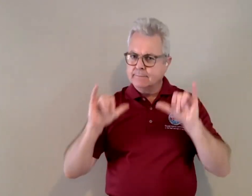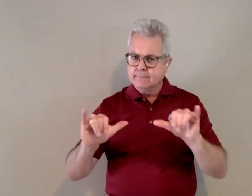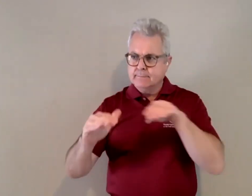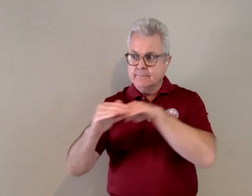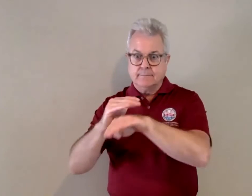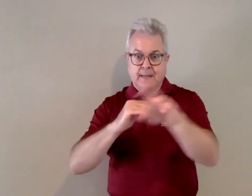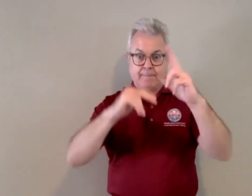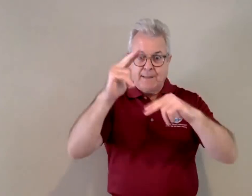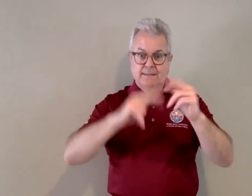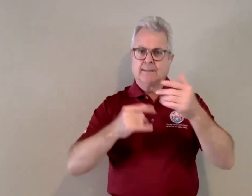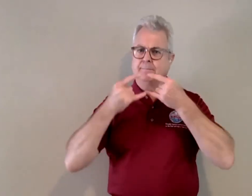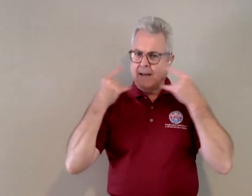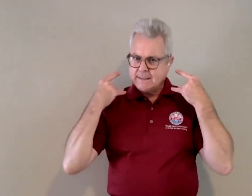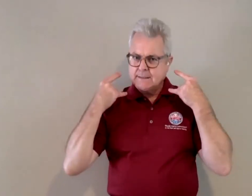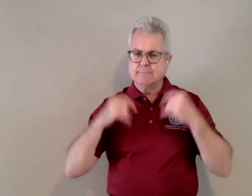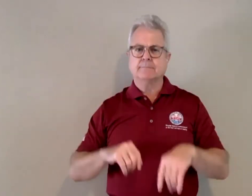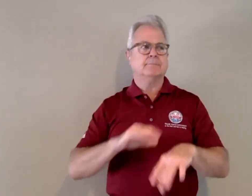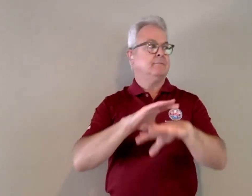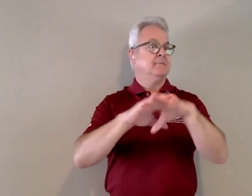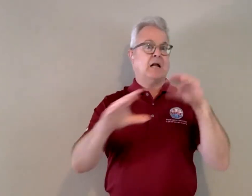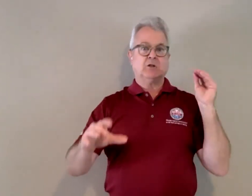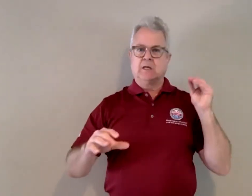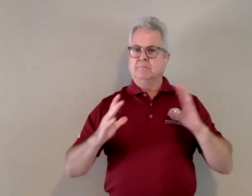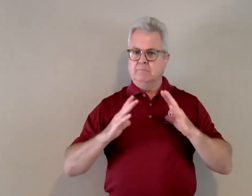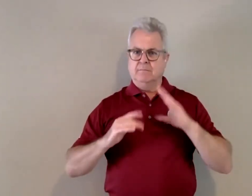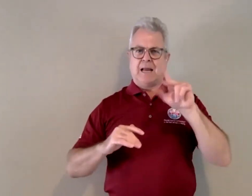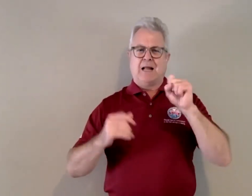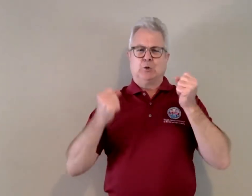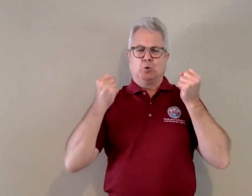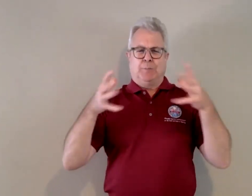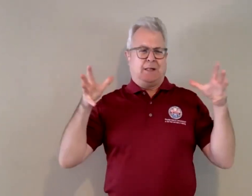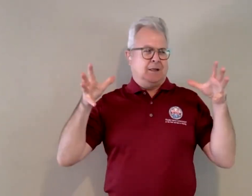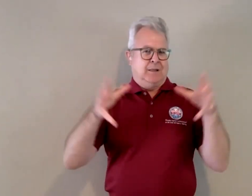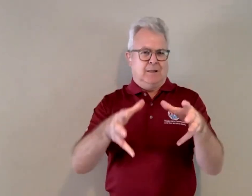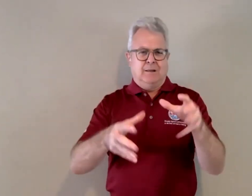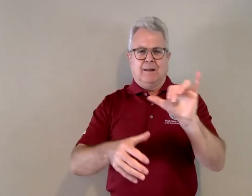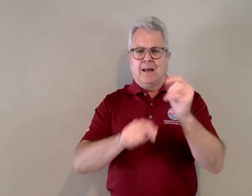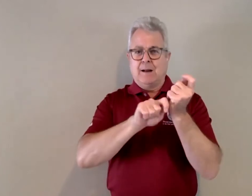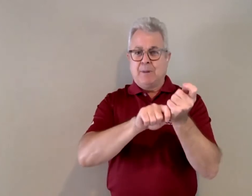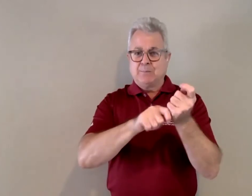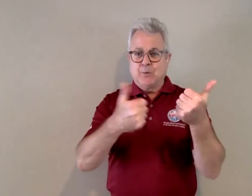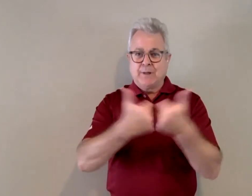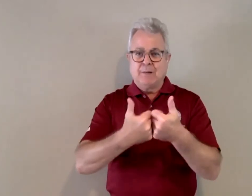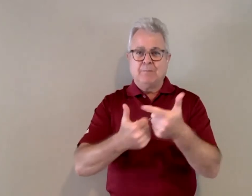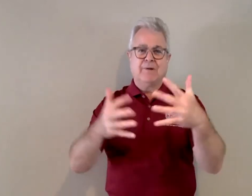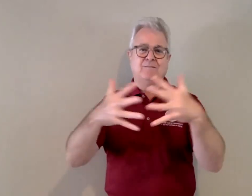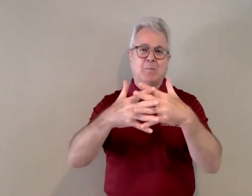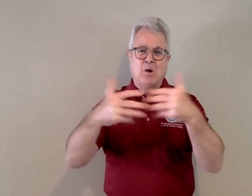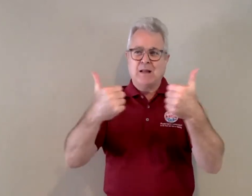that. Continue to wear your mask. If you go into a building, especially, wear a mask. If you're outside, it might be okay